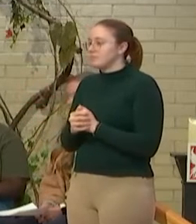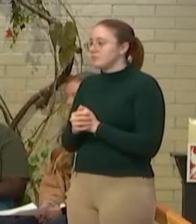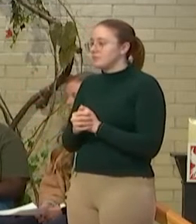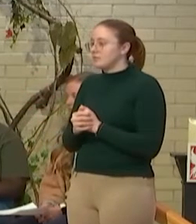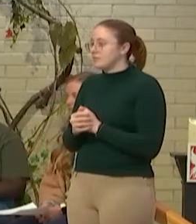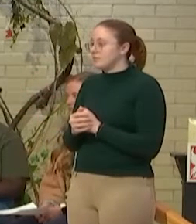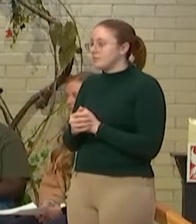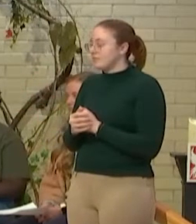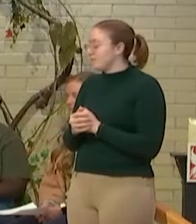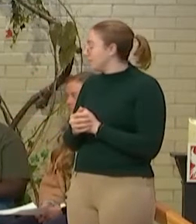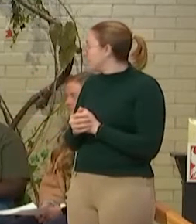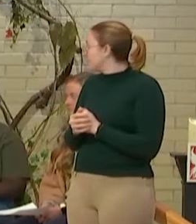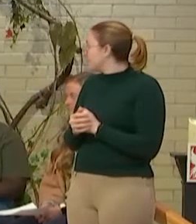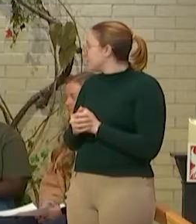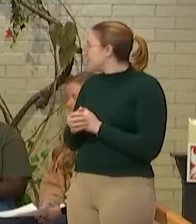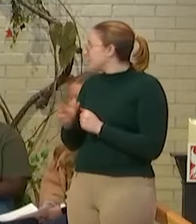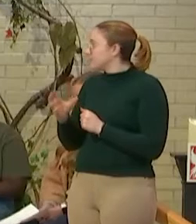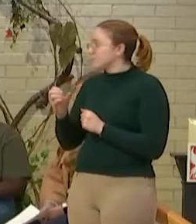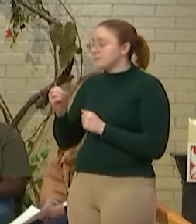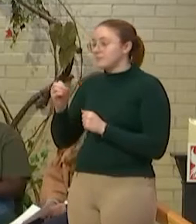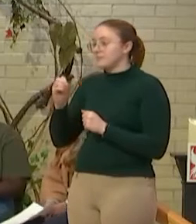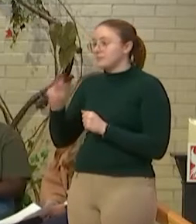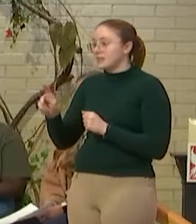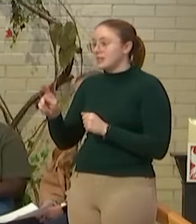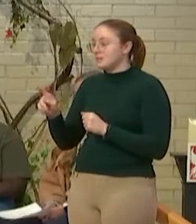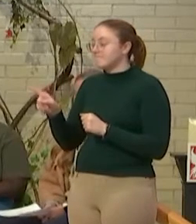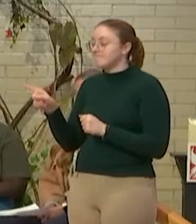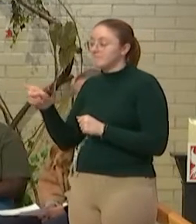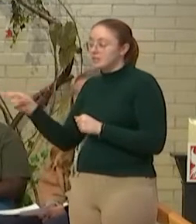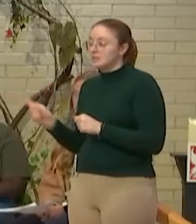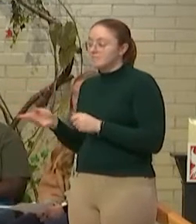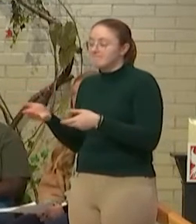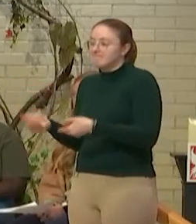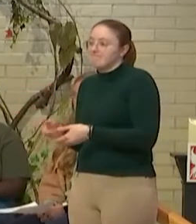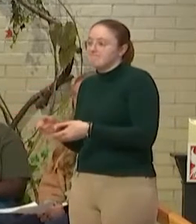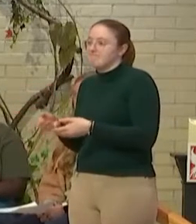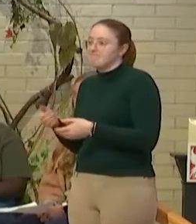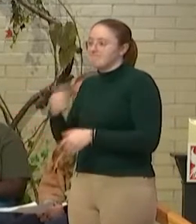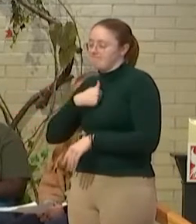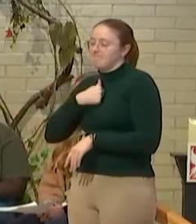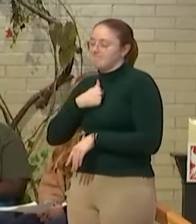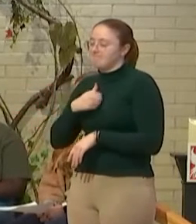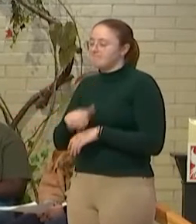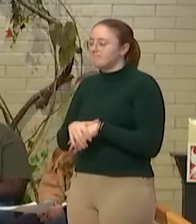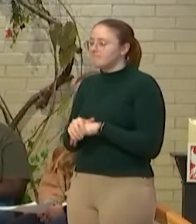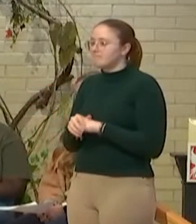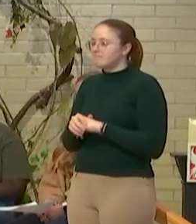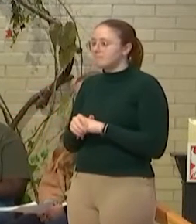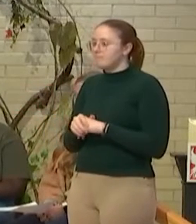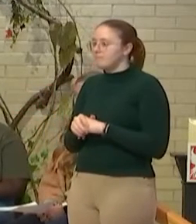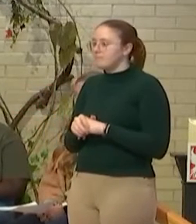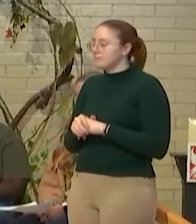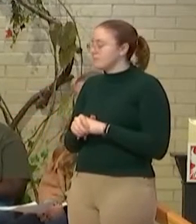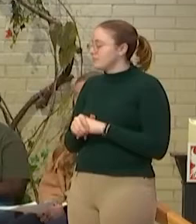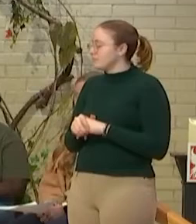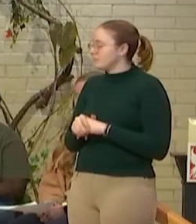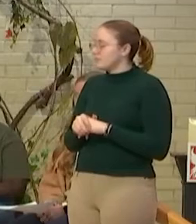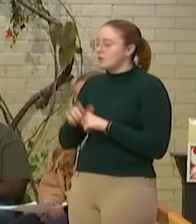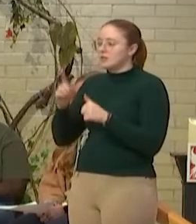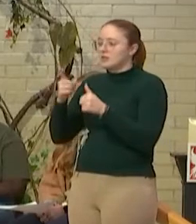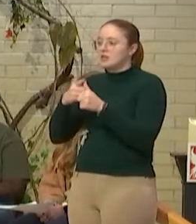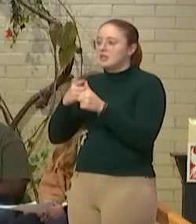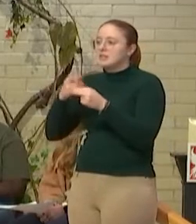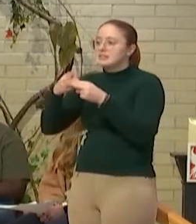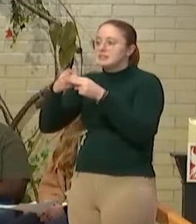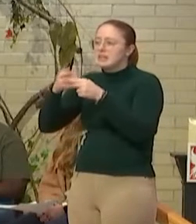this and let them introduce themselves. And then we'll just go on down the row and you guys give your name and your major